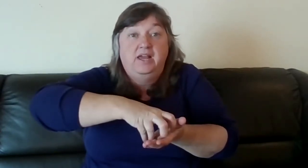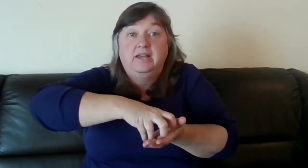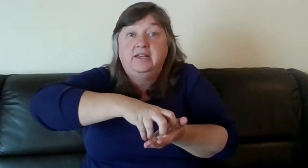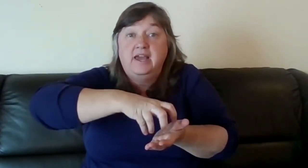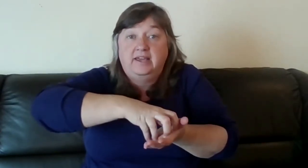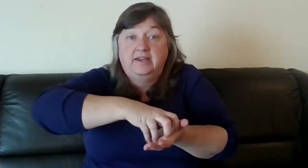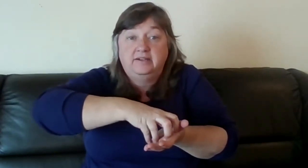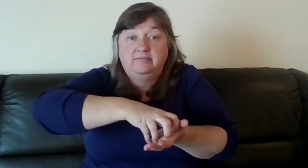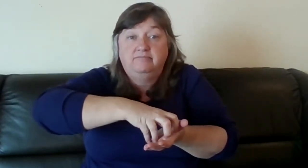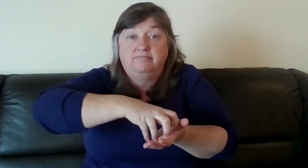Cake.